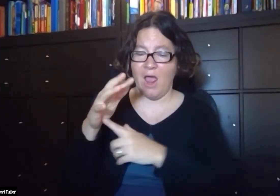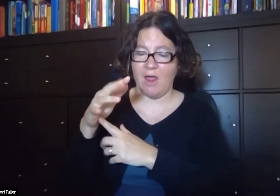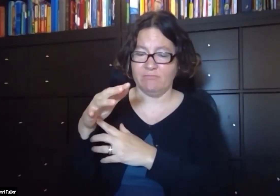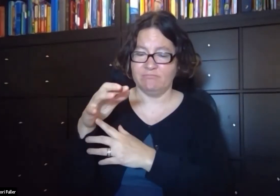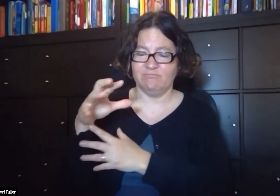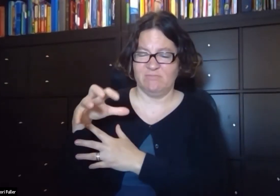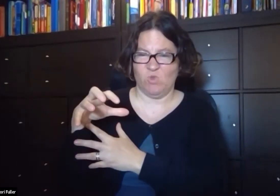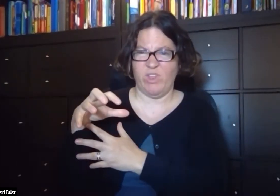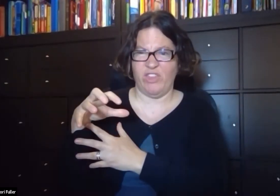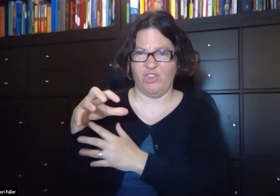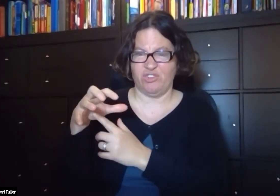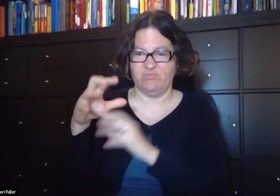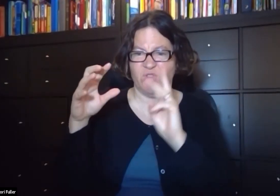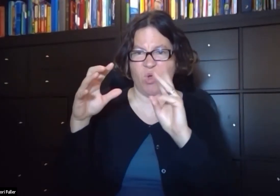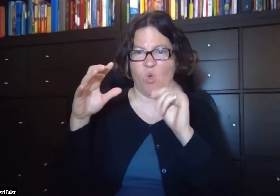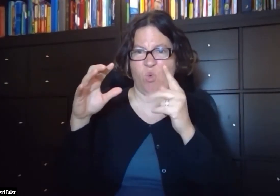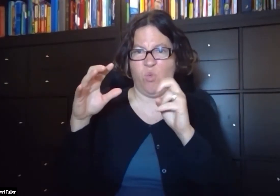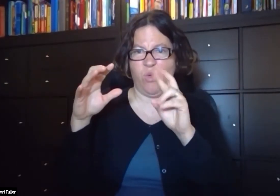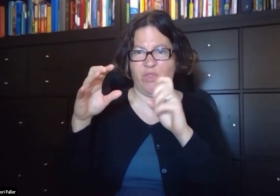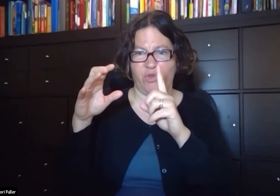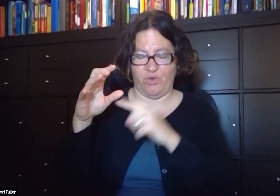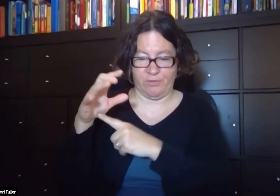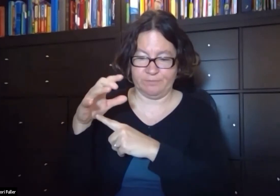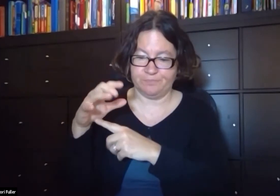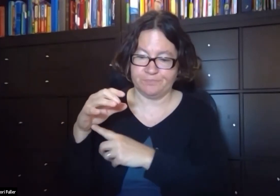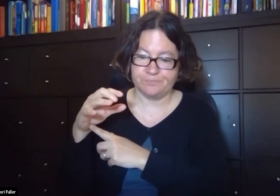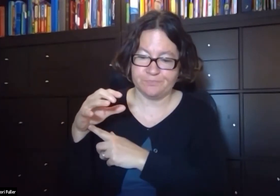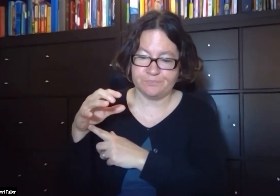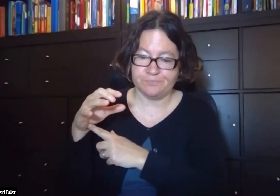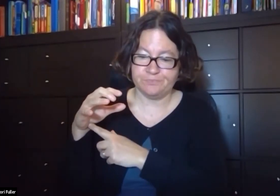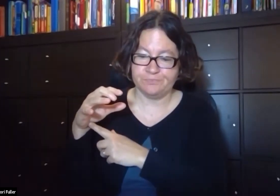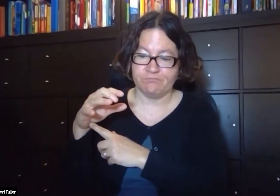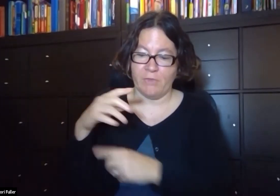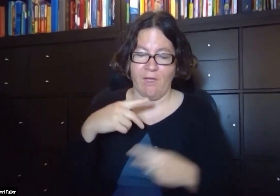A man was there whose right hand was withered.